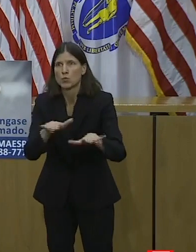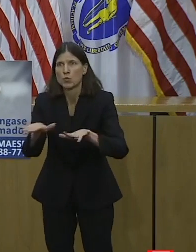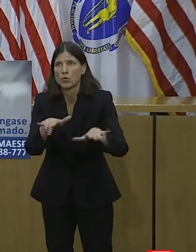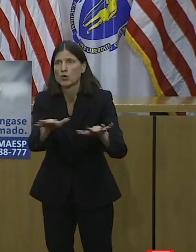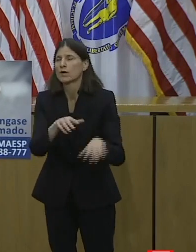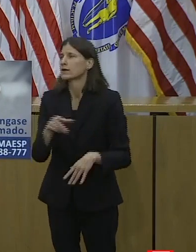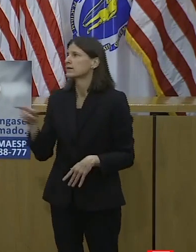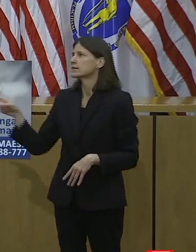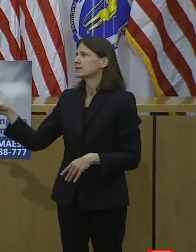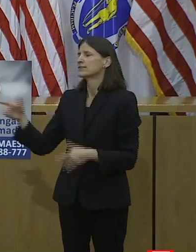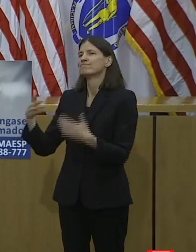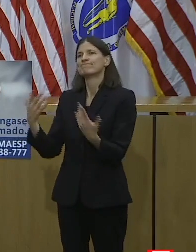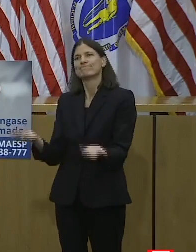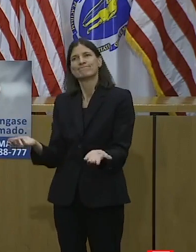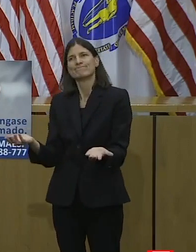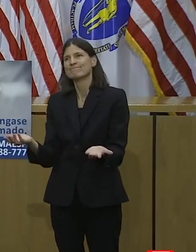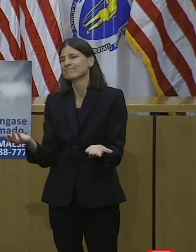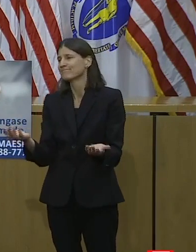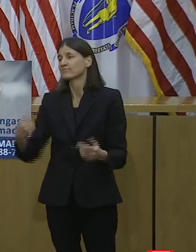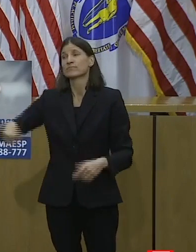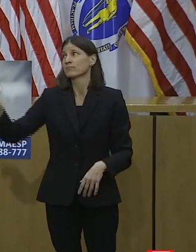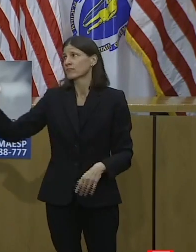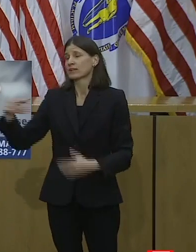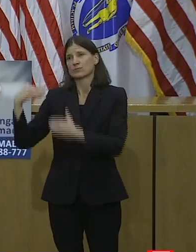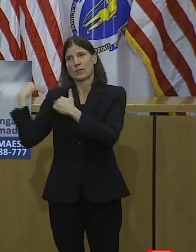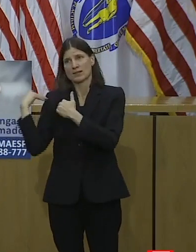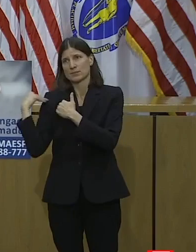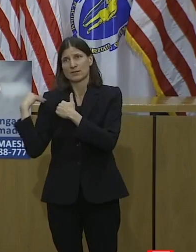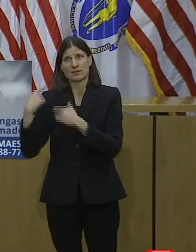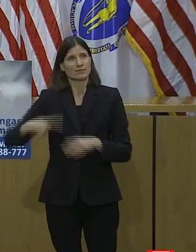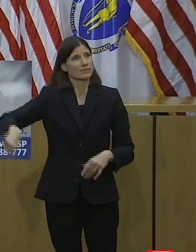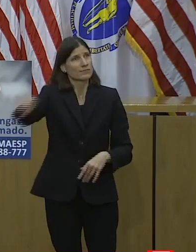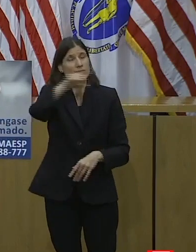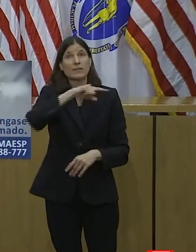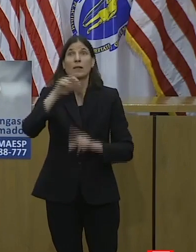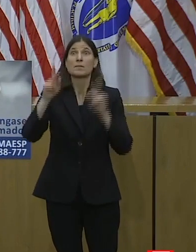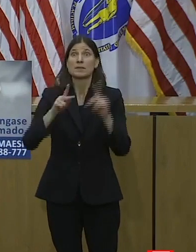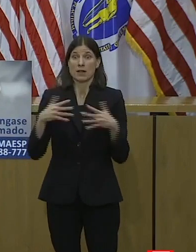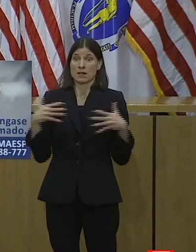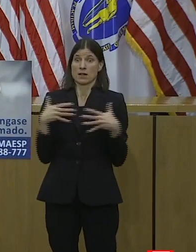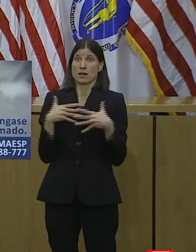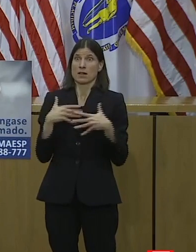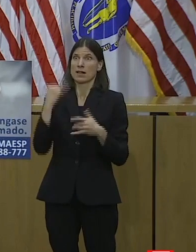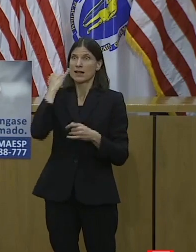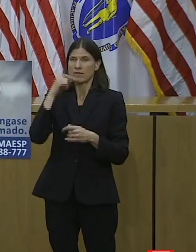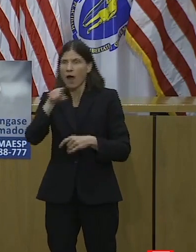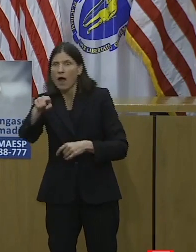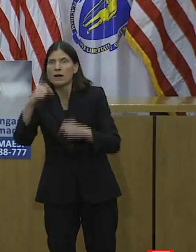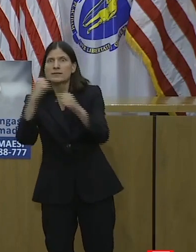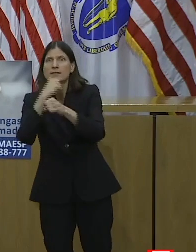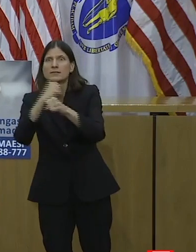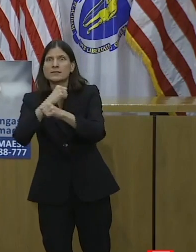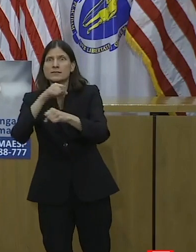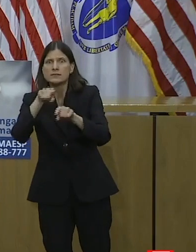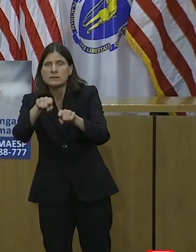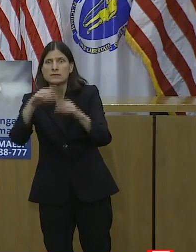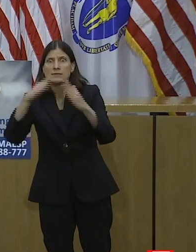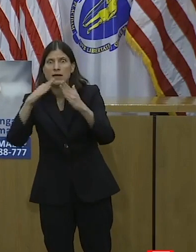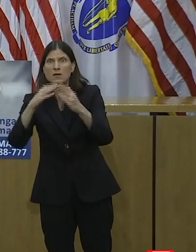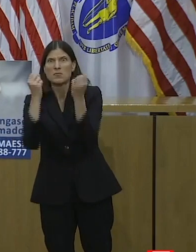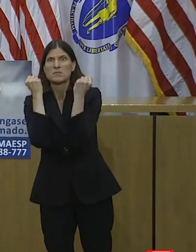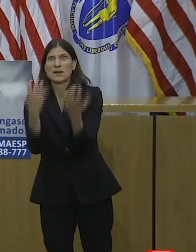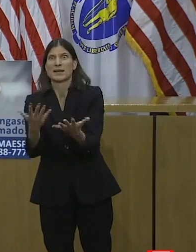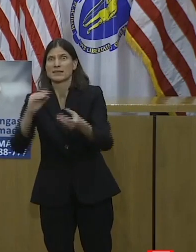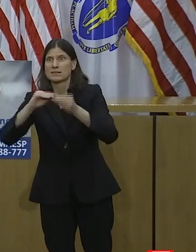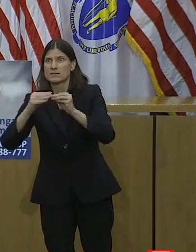responsibilities around social distancing, wearing face coverings if you're in places where you can't have social distancing, and our